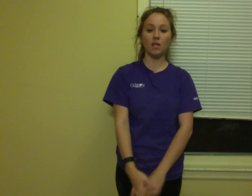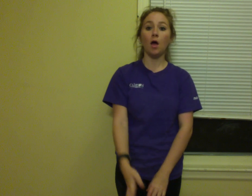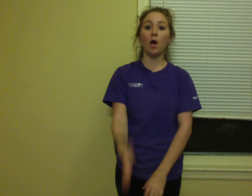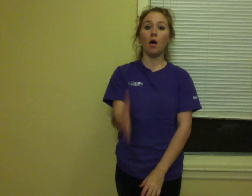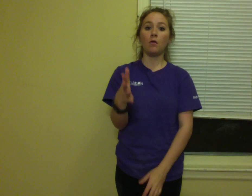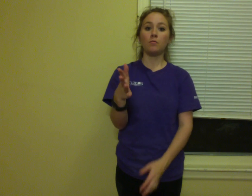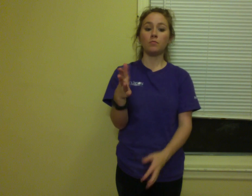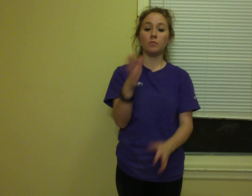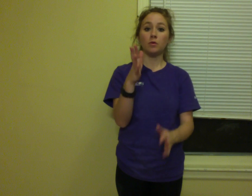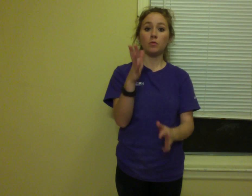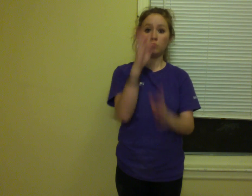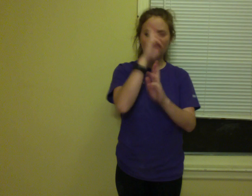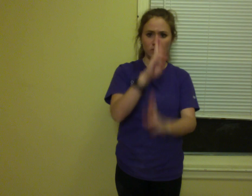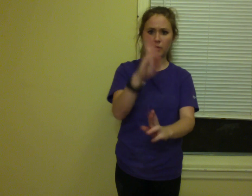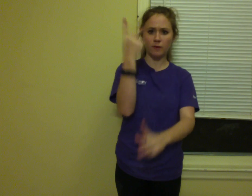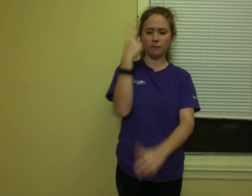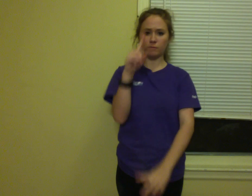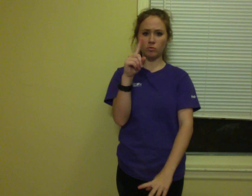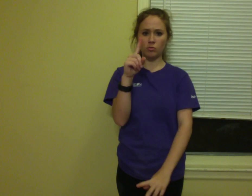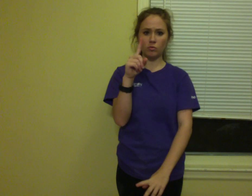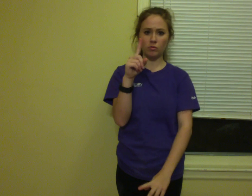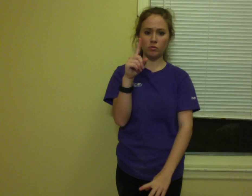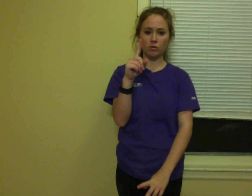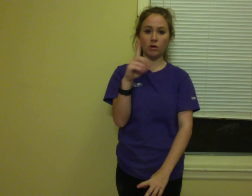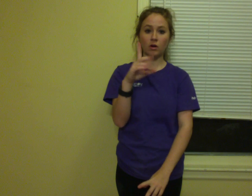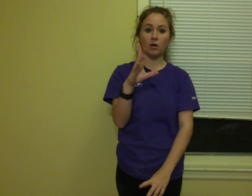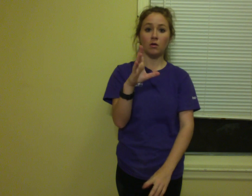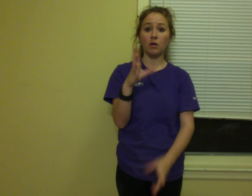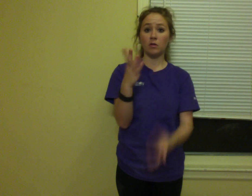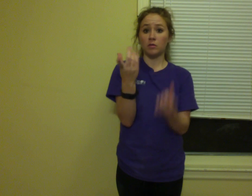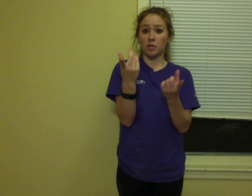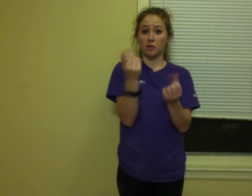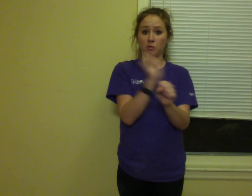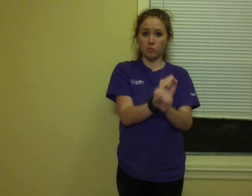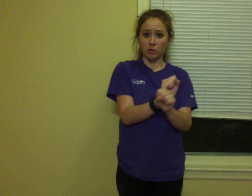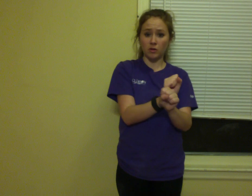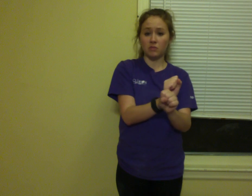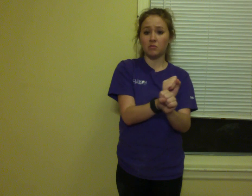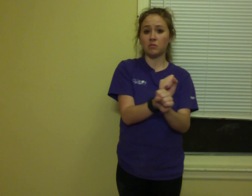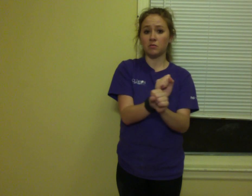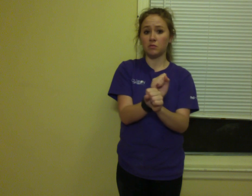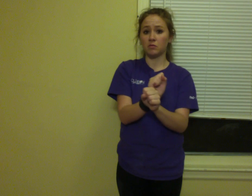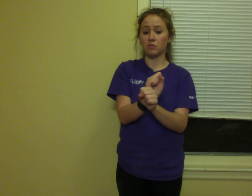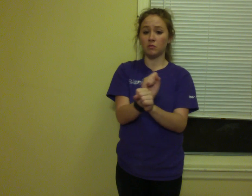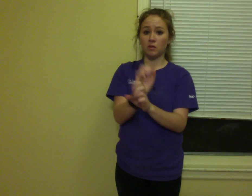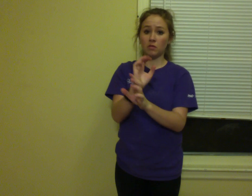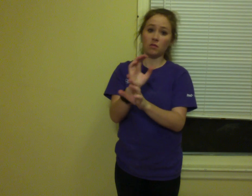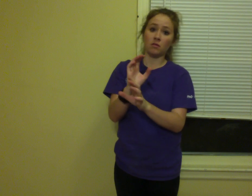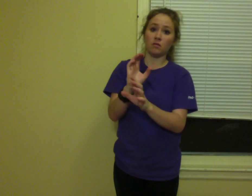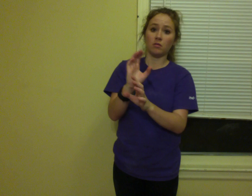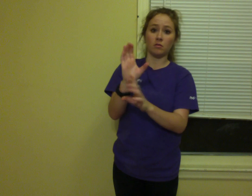sick to collecting its garbage, from managing its railroads to running its